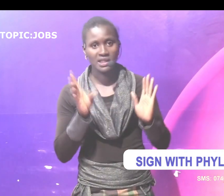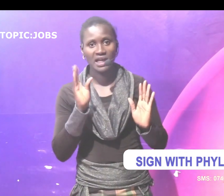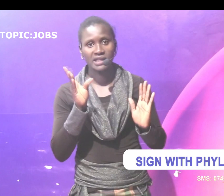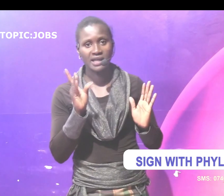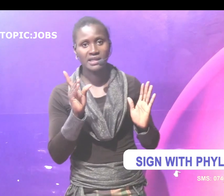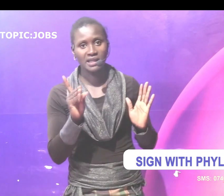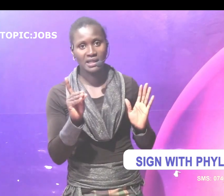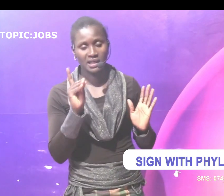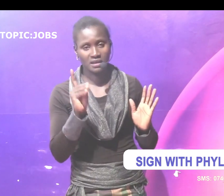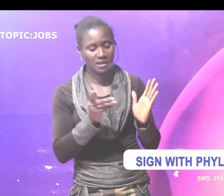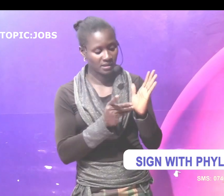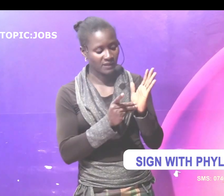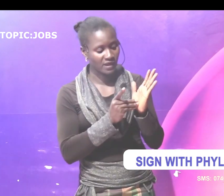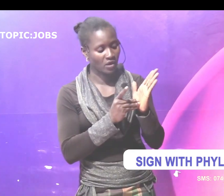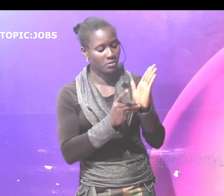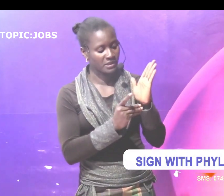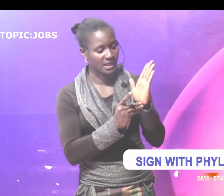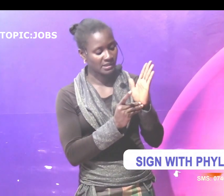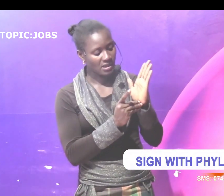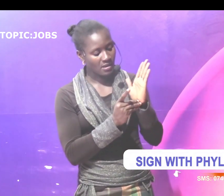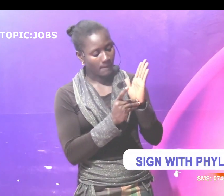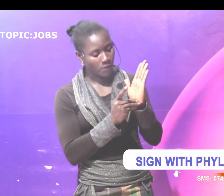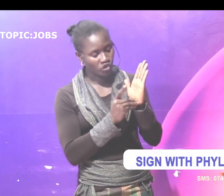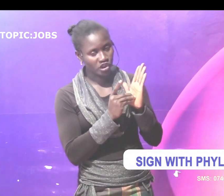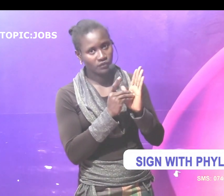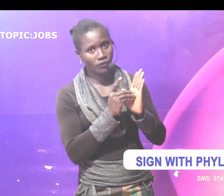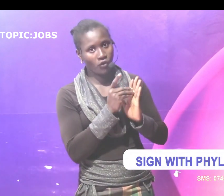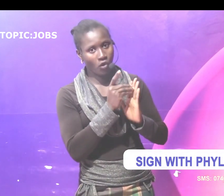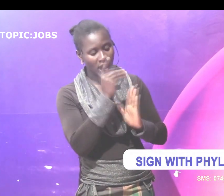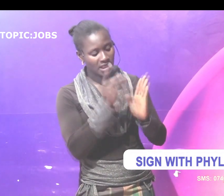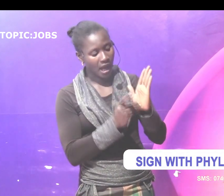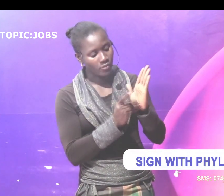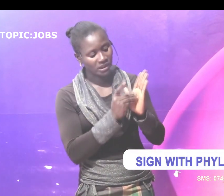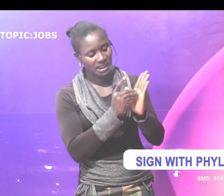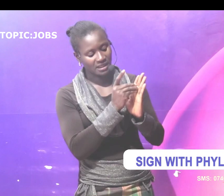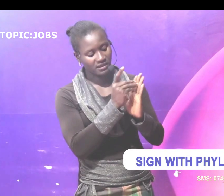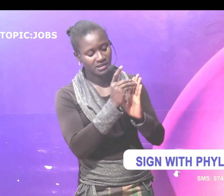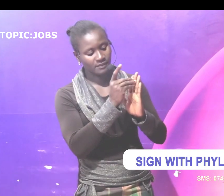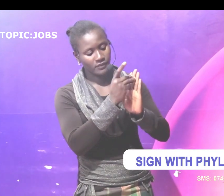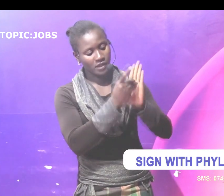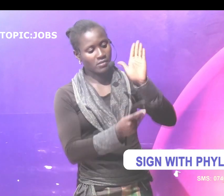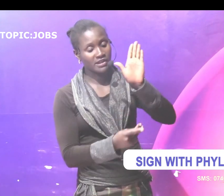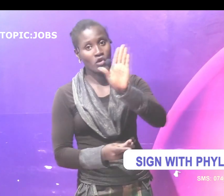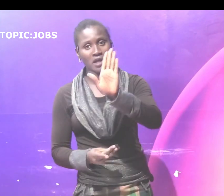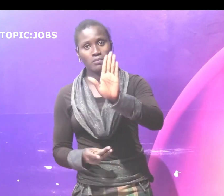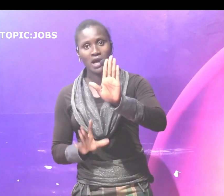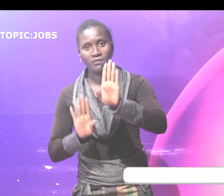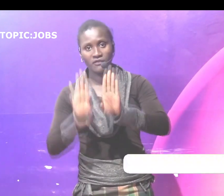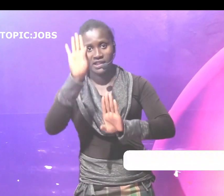letter D, like this, develop, just push it forward, upward, like this, but open palm facing